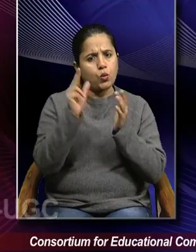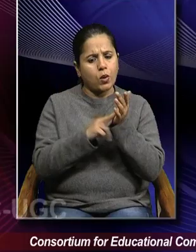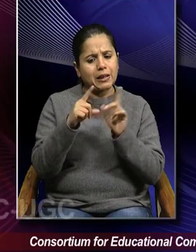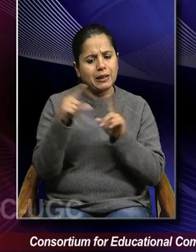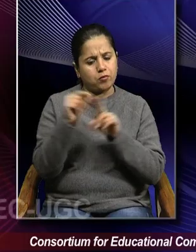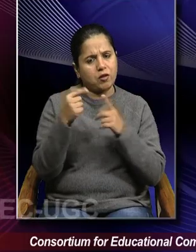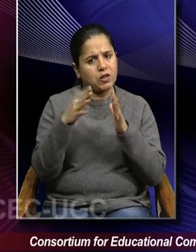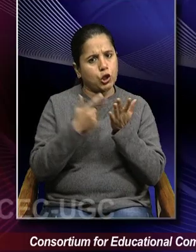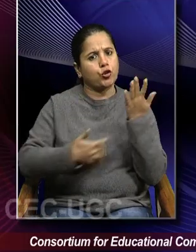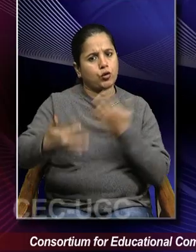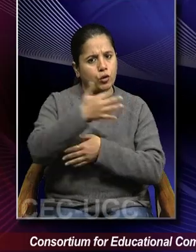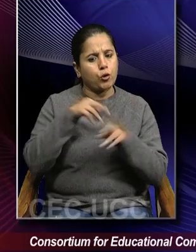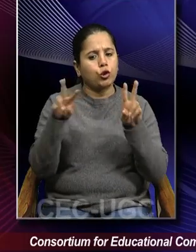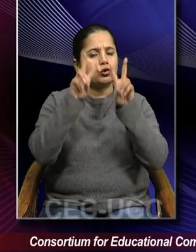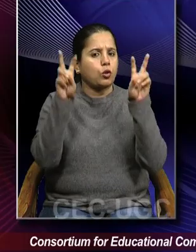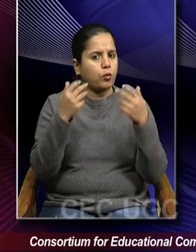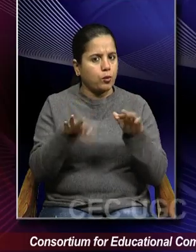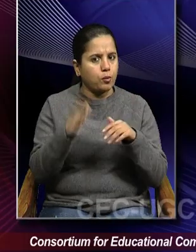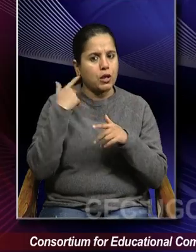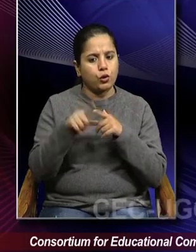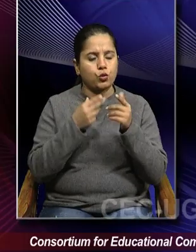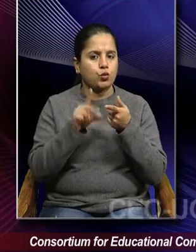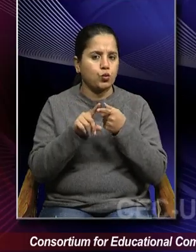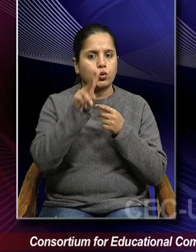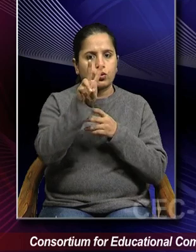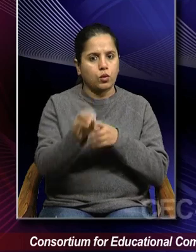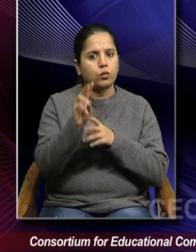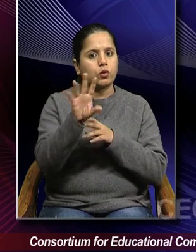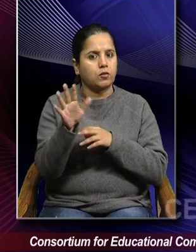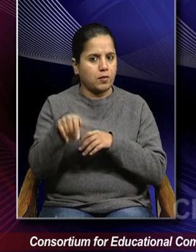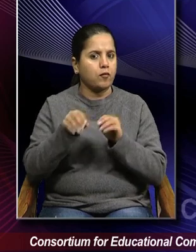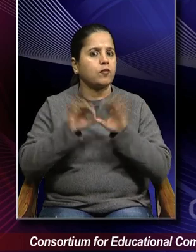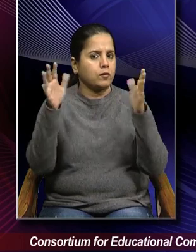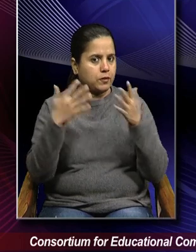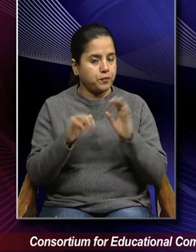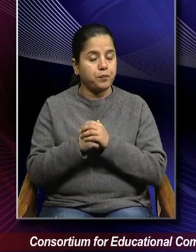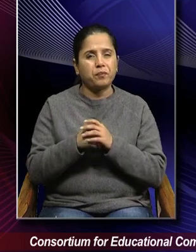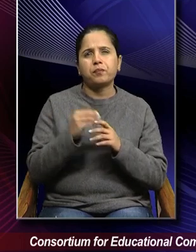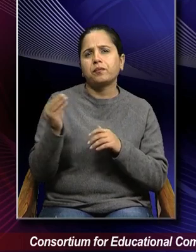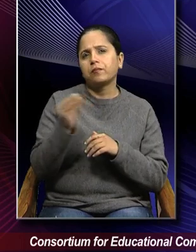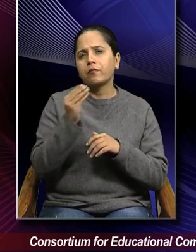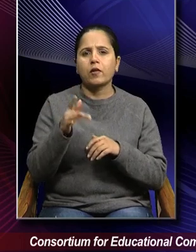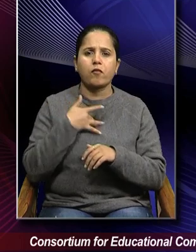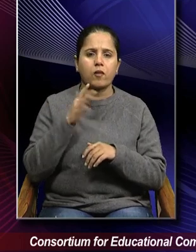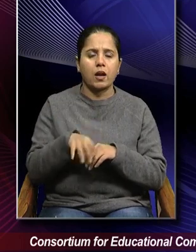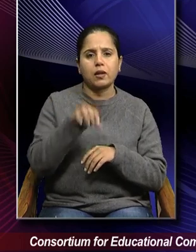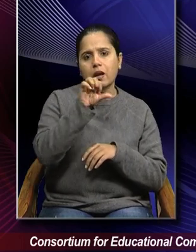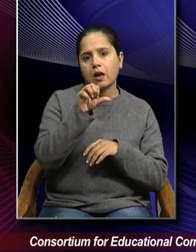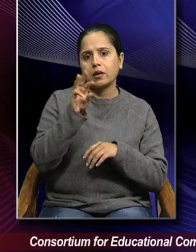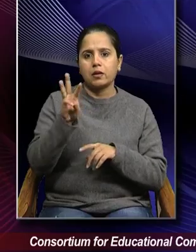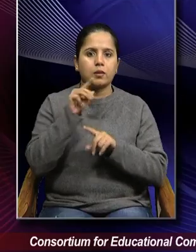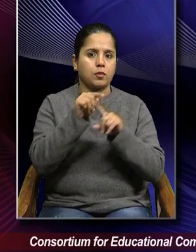report on the topic in the month of June 2025. So approximately 93%